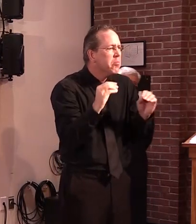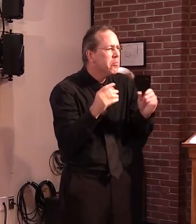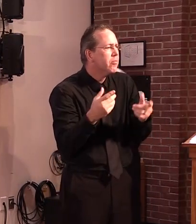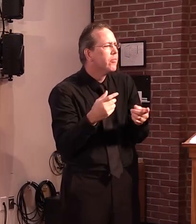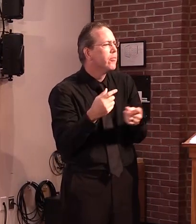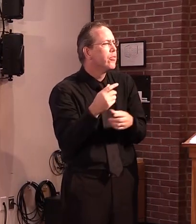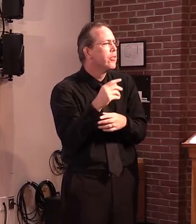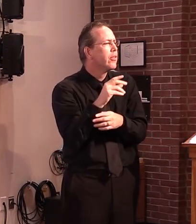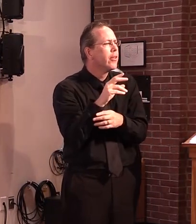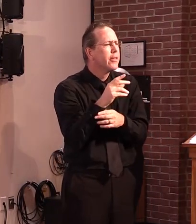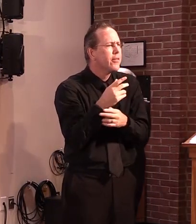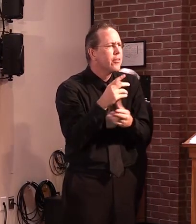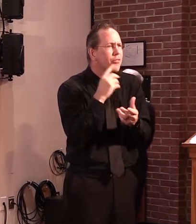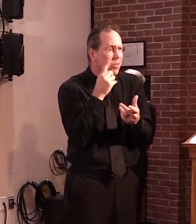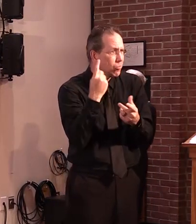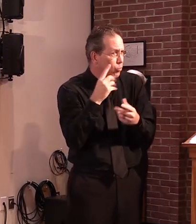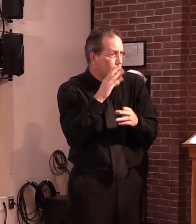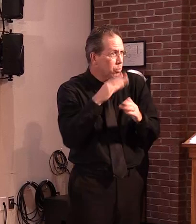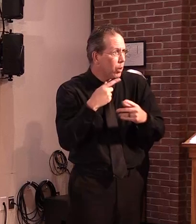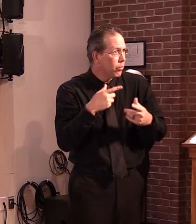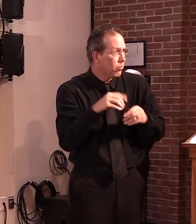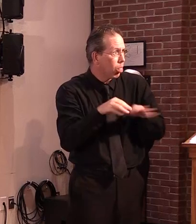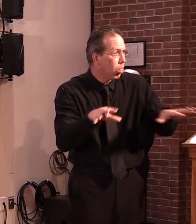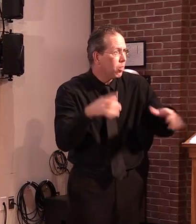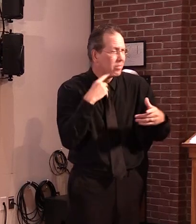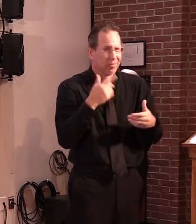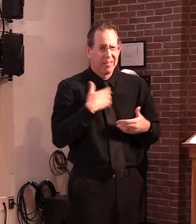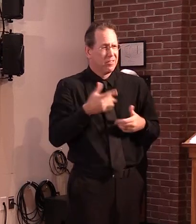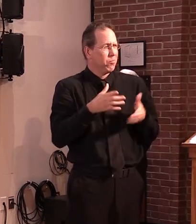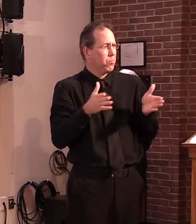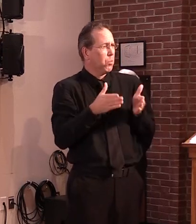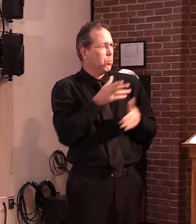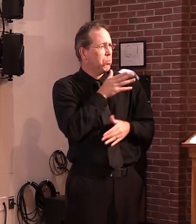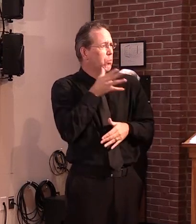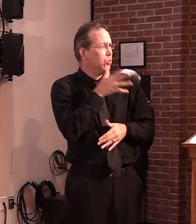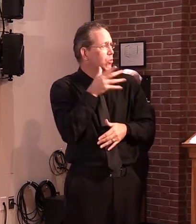entry to try and say something that I didn't want this briefing